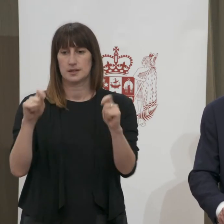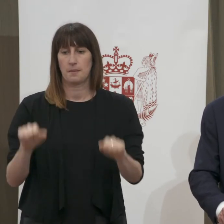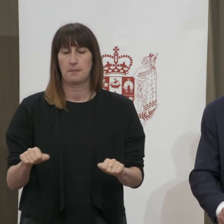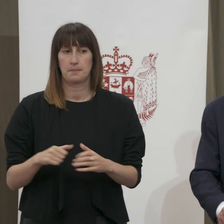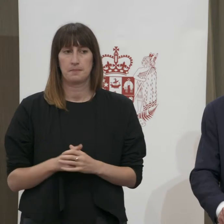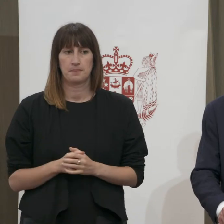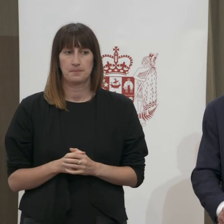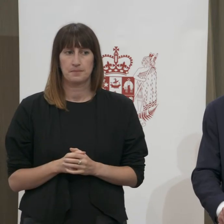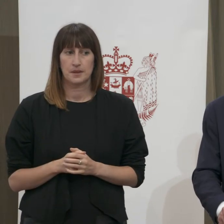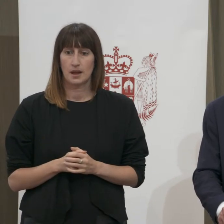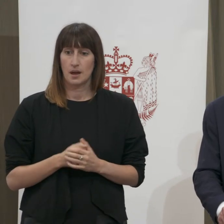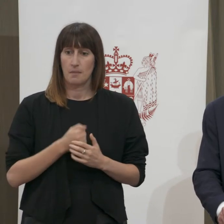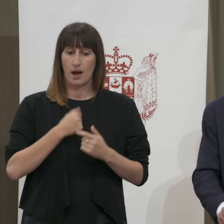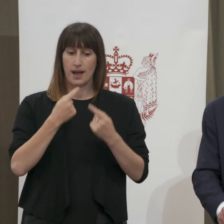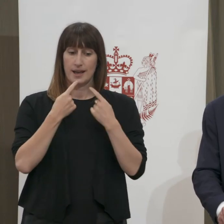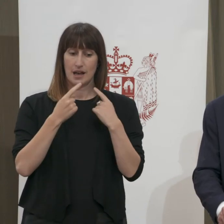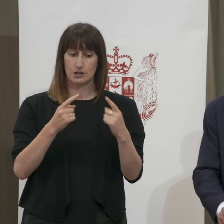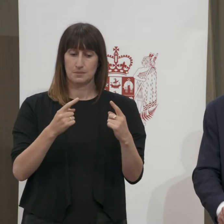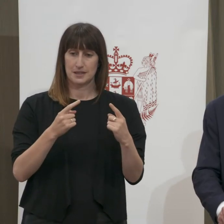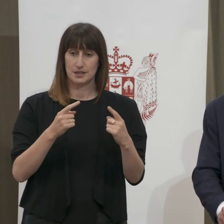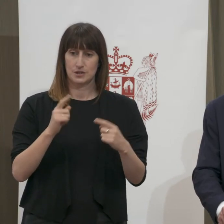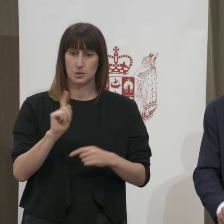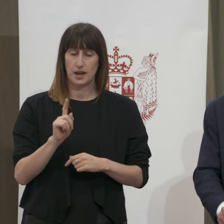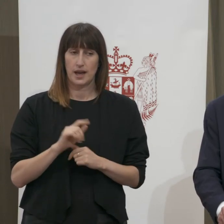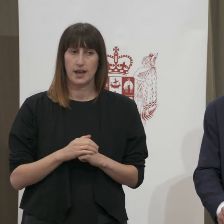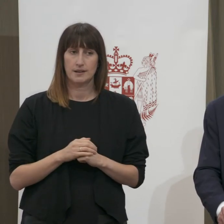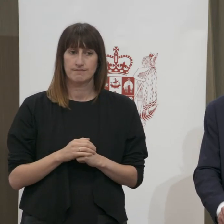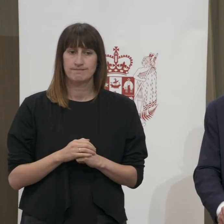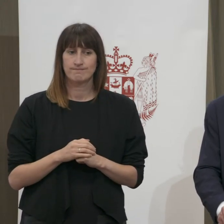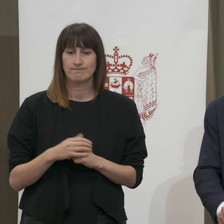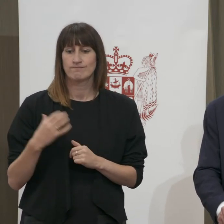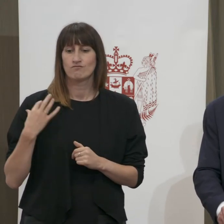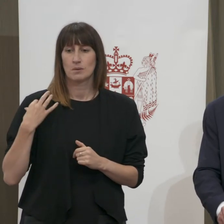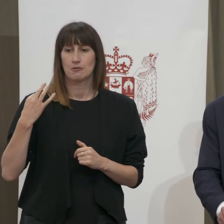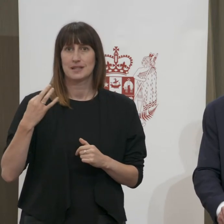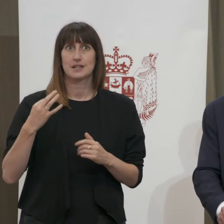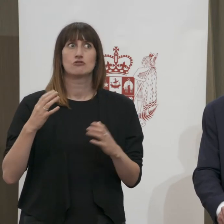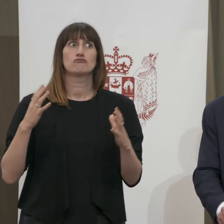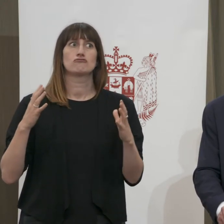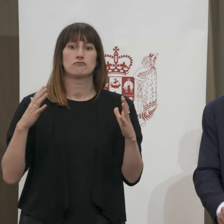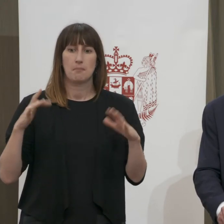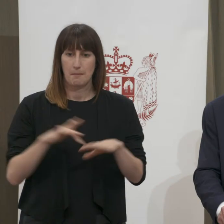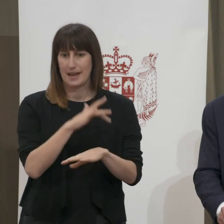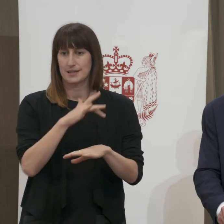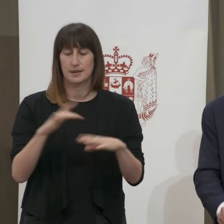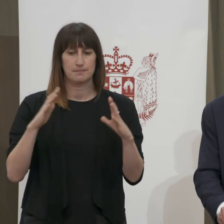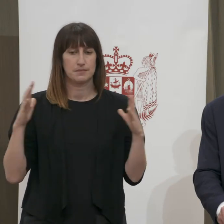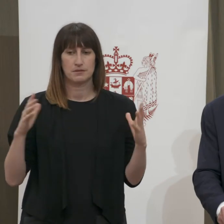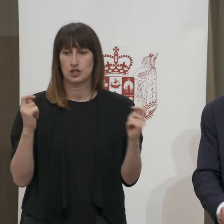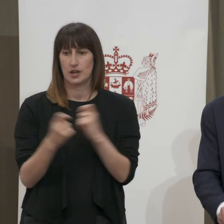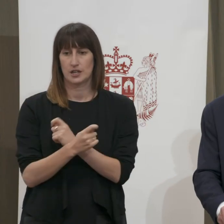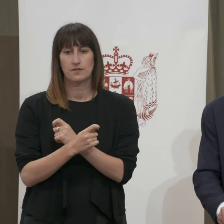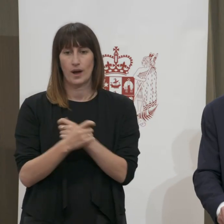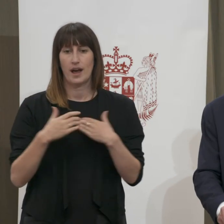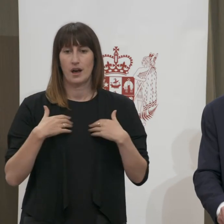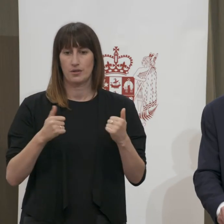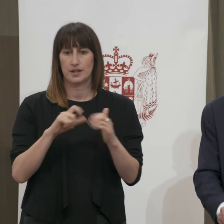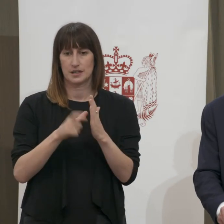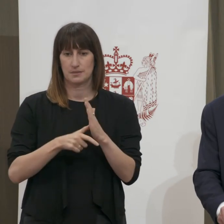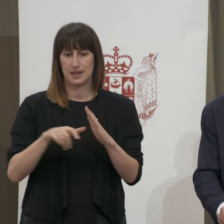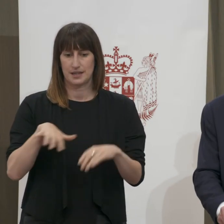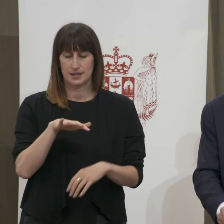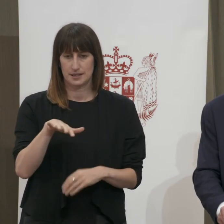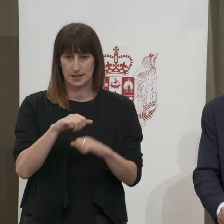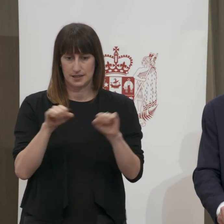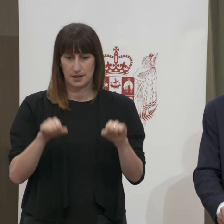What I have announced today represents a dramatic change for our health and disability system. I want to reassure New